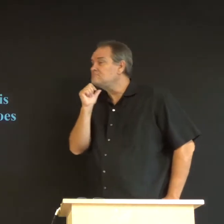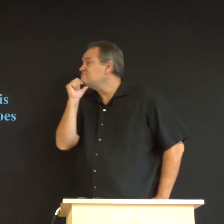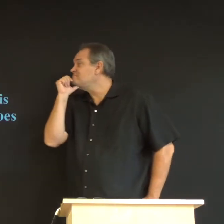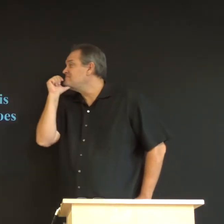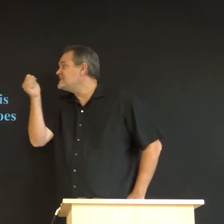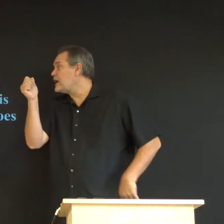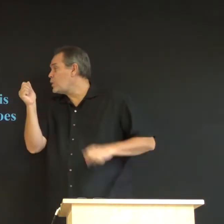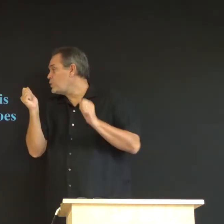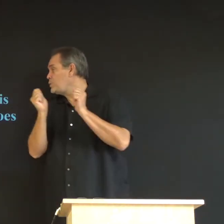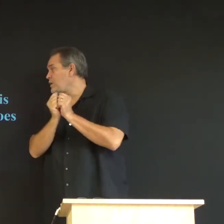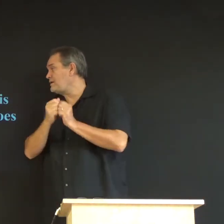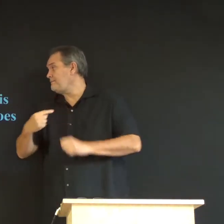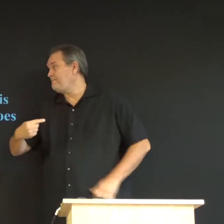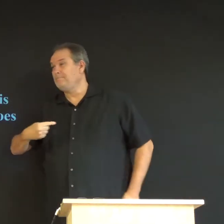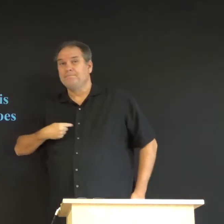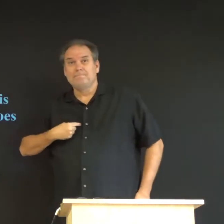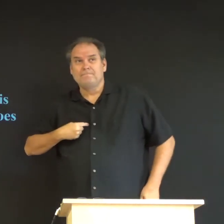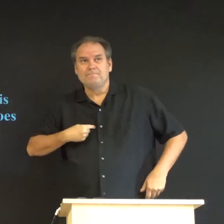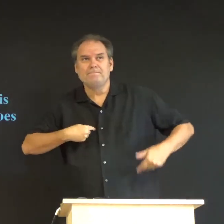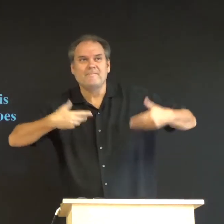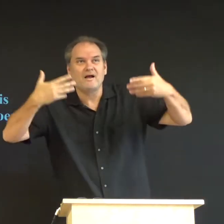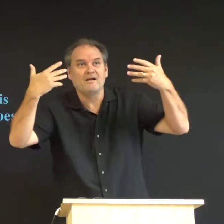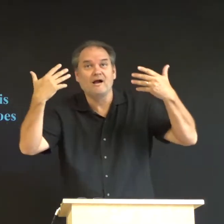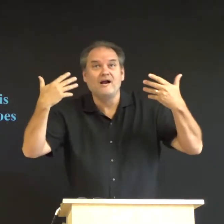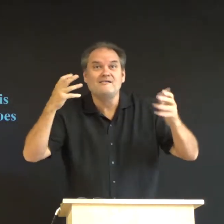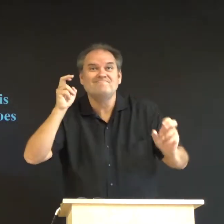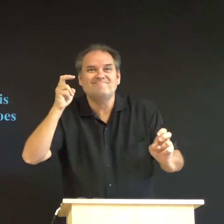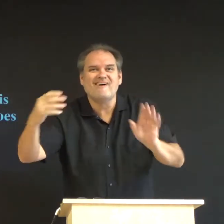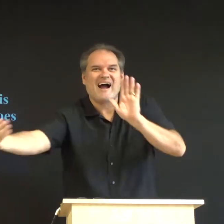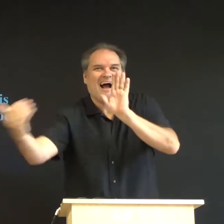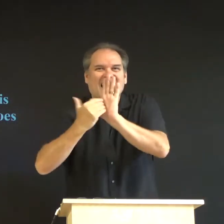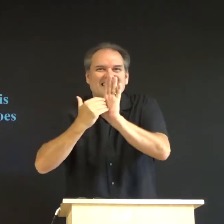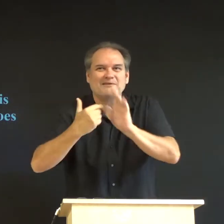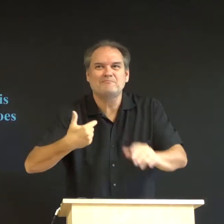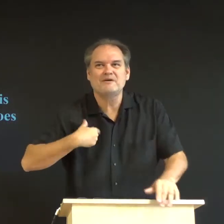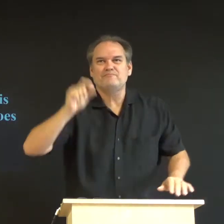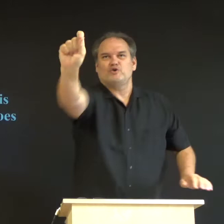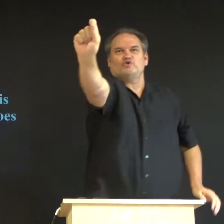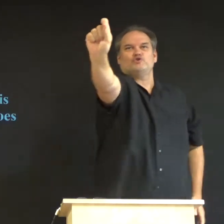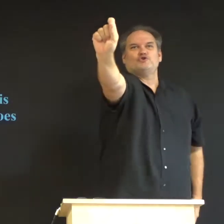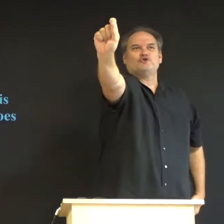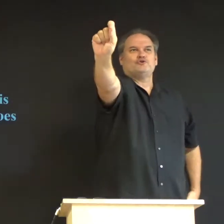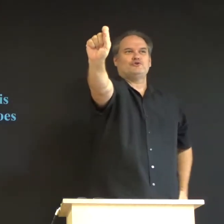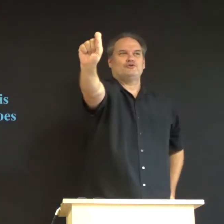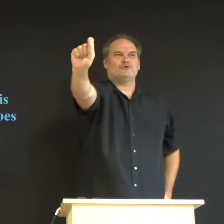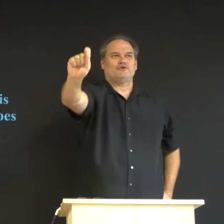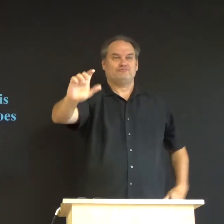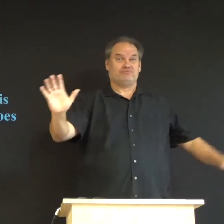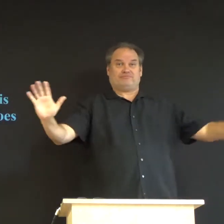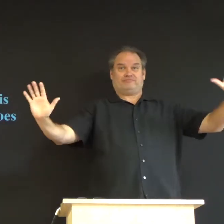But anyone who is not with me is against me, period.